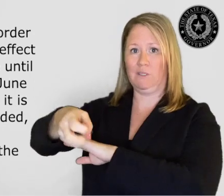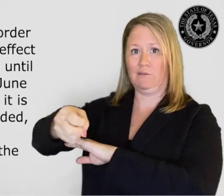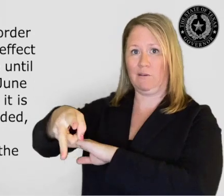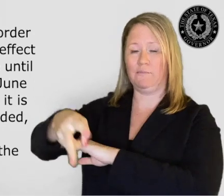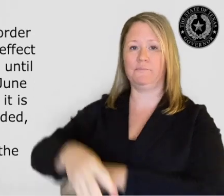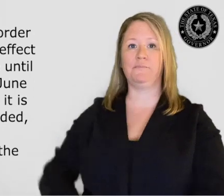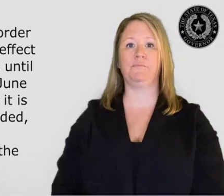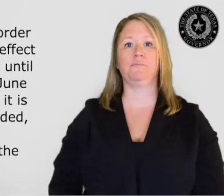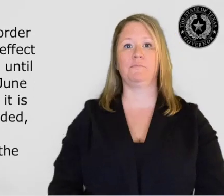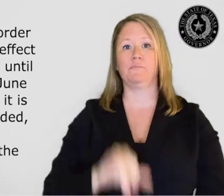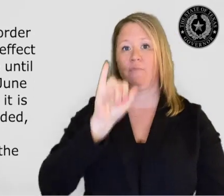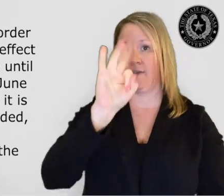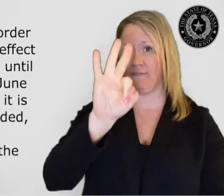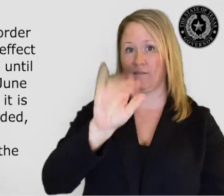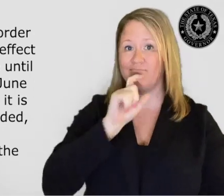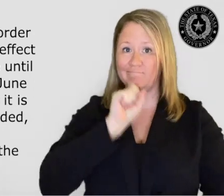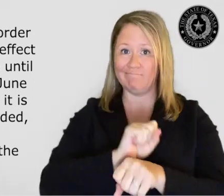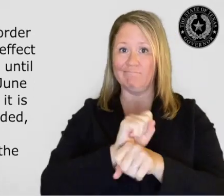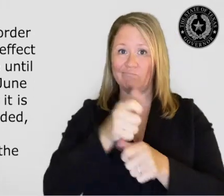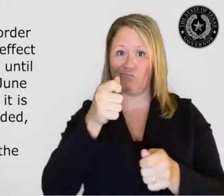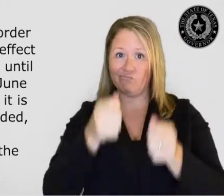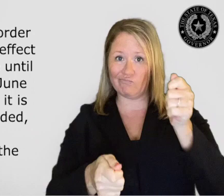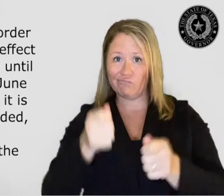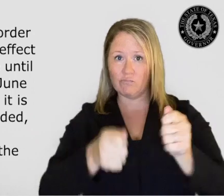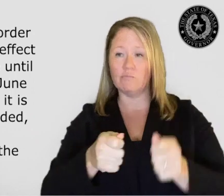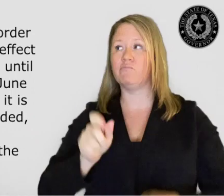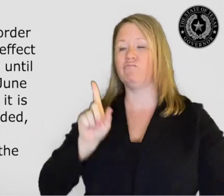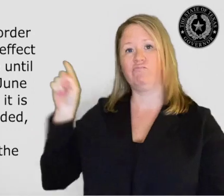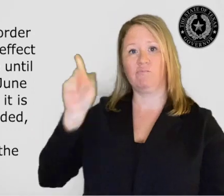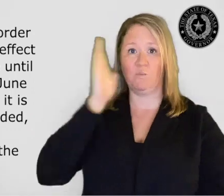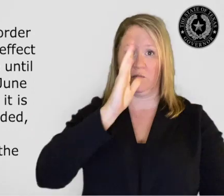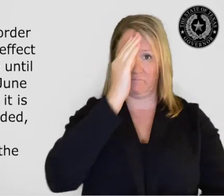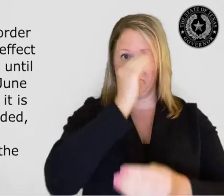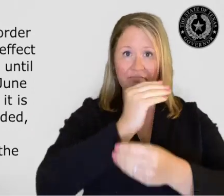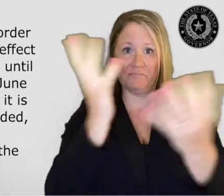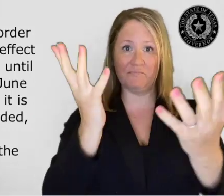modified, amended, rescinded, or superseded by the Governor.